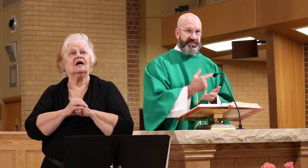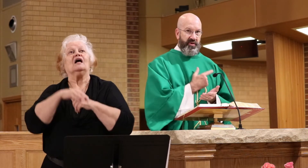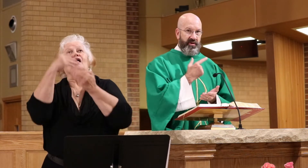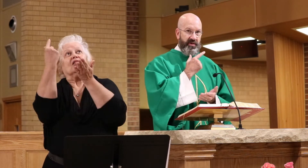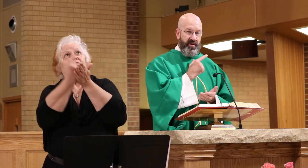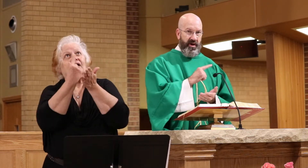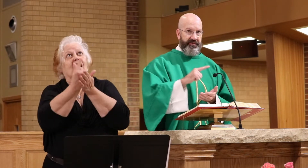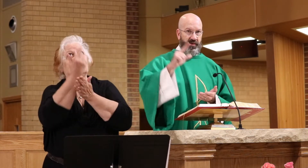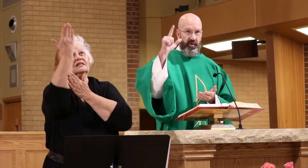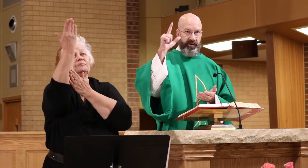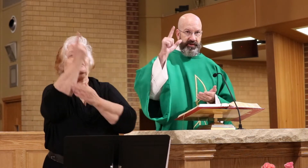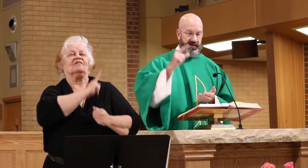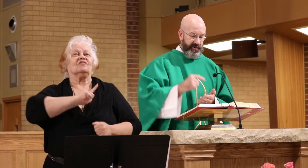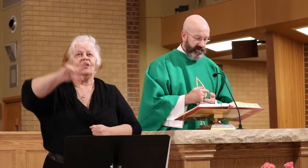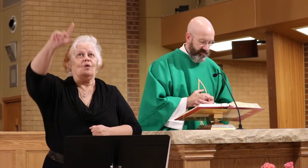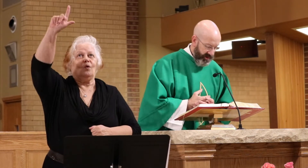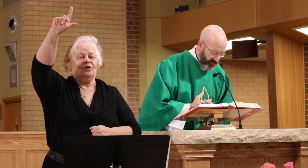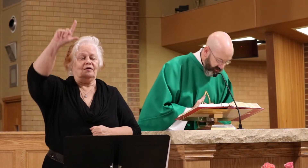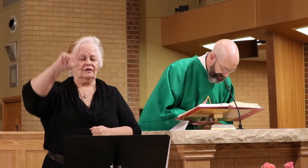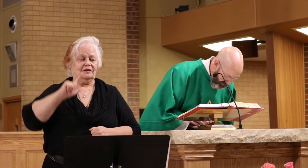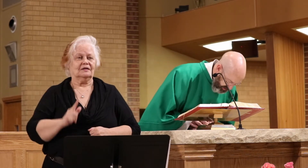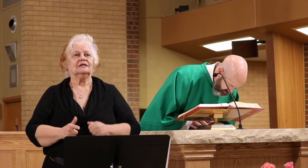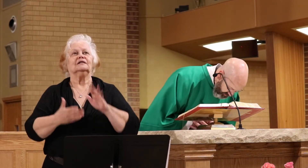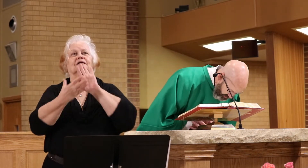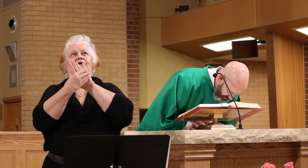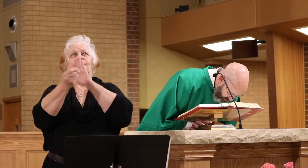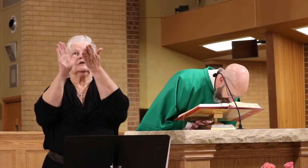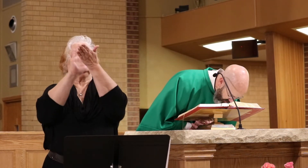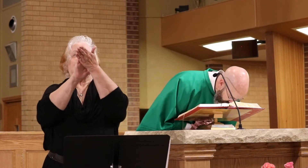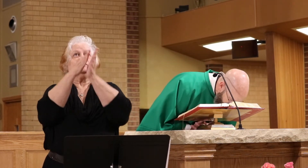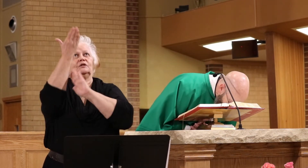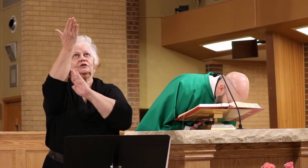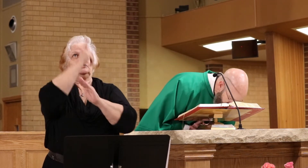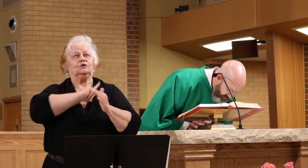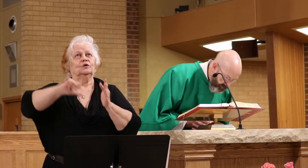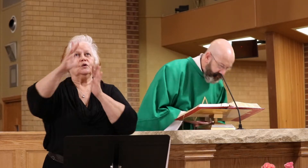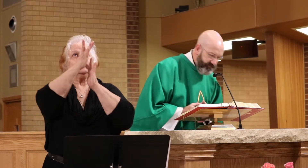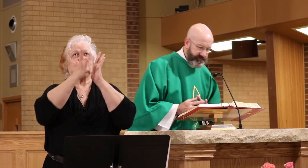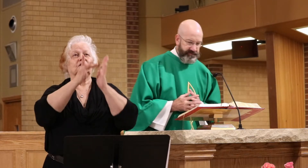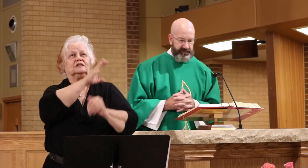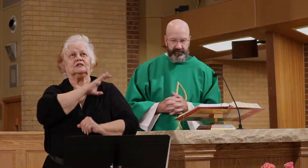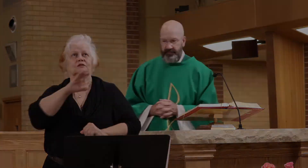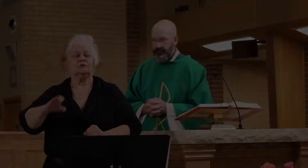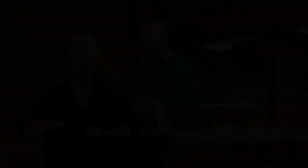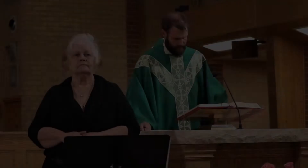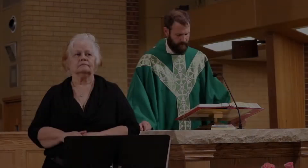The Gospel of the Lord. Praise to you, Lord Jesus Christ.